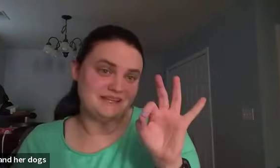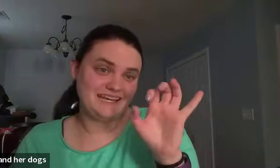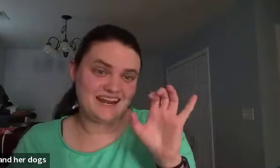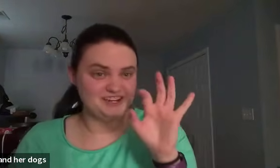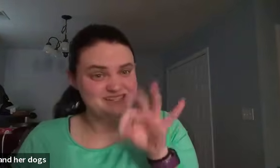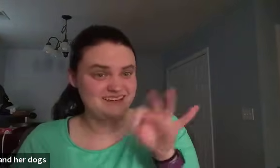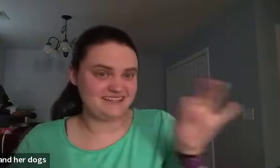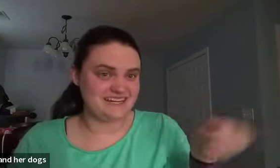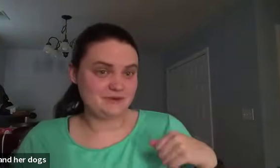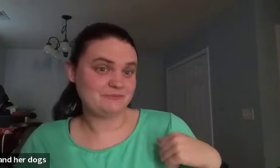be like 999.